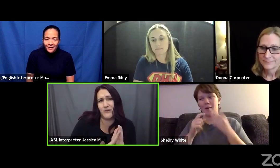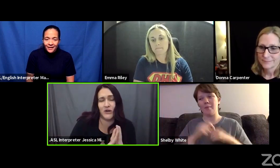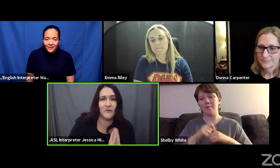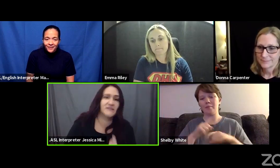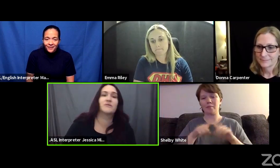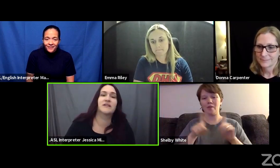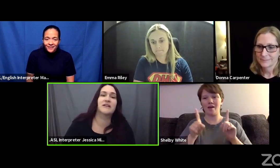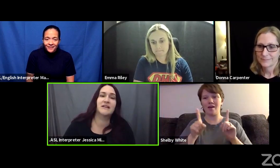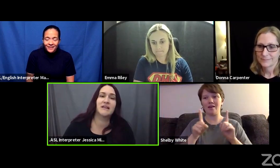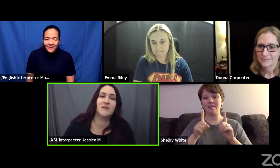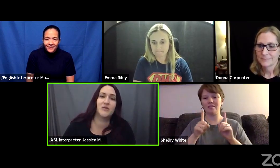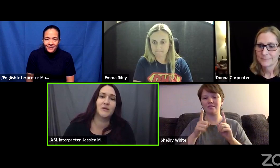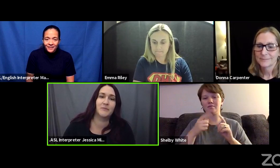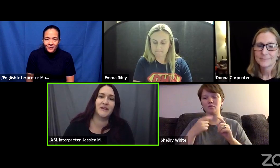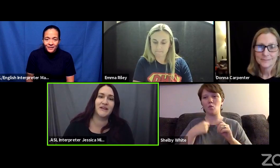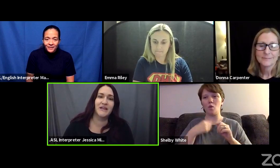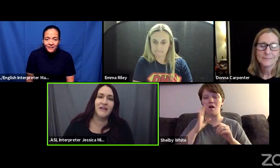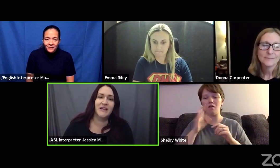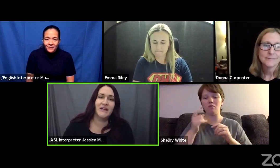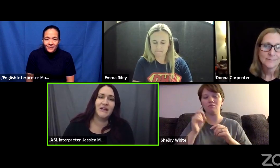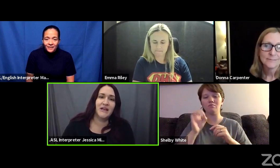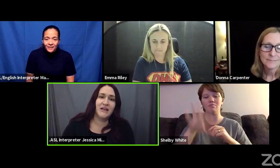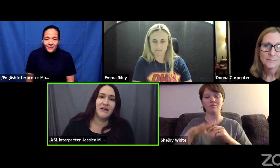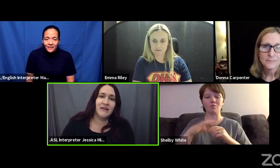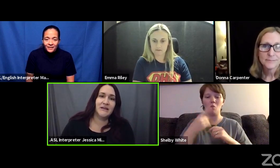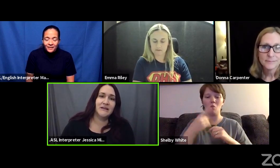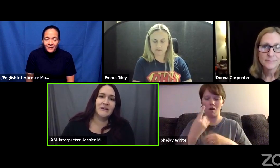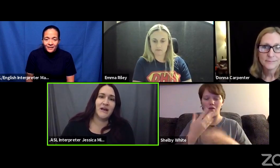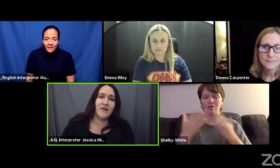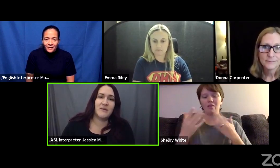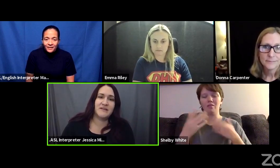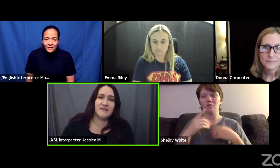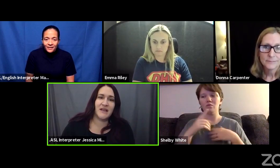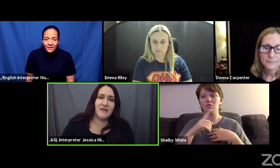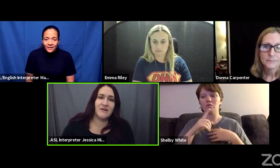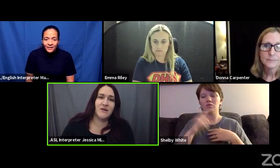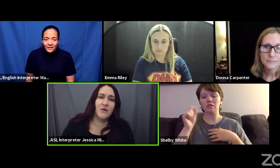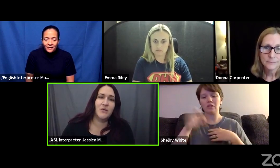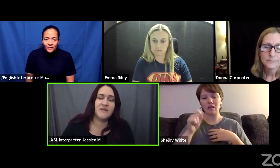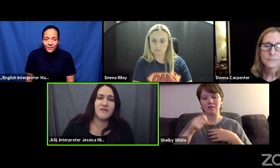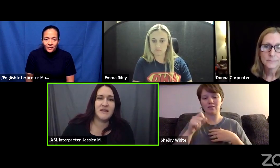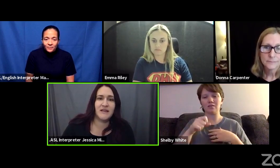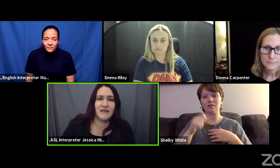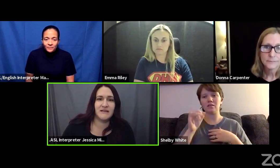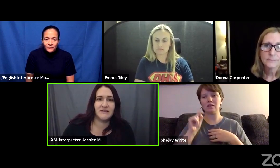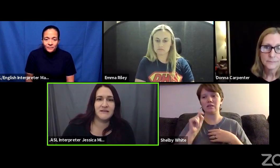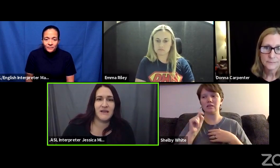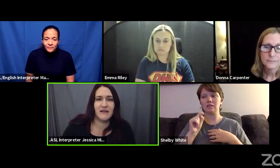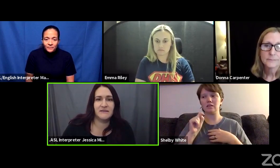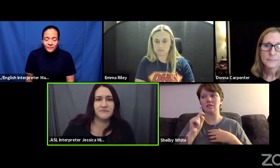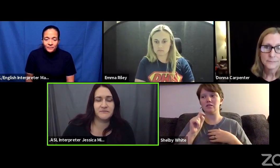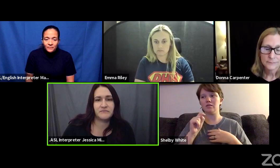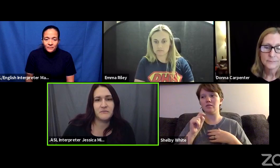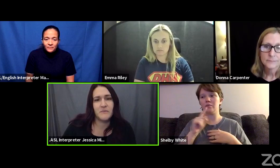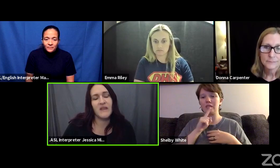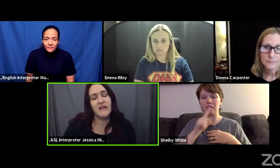I was older, I wasn't really a kid anymore, but I would maybe say one thing is